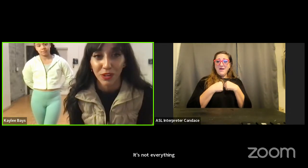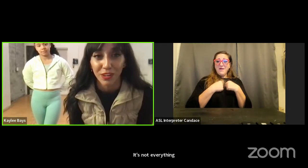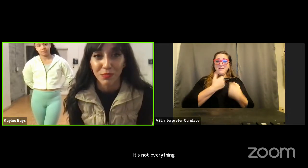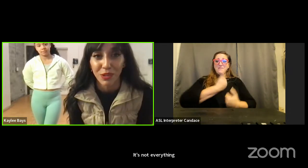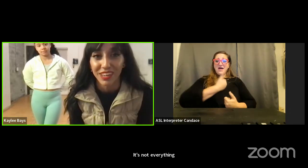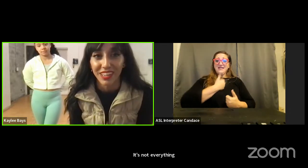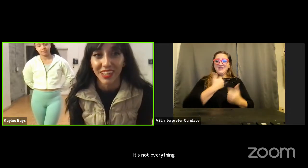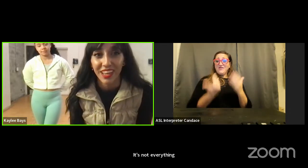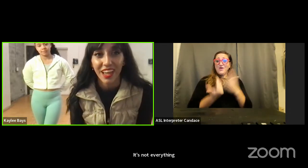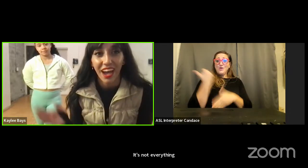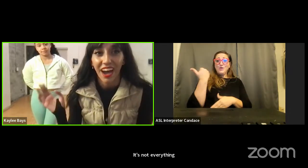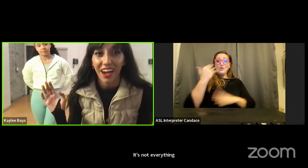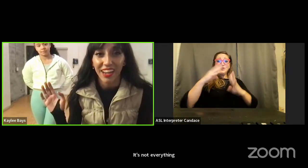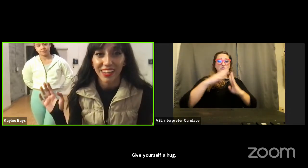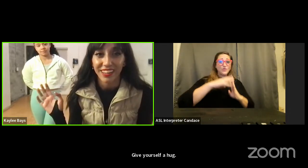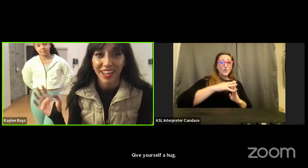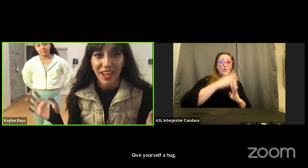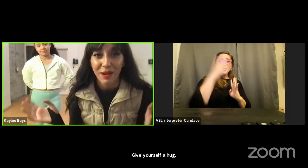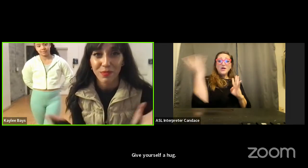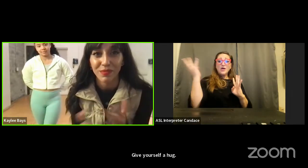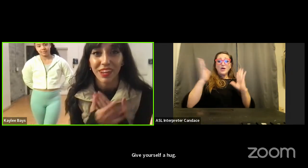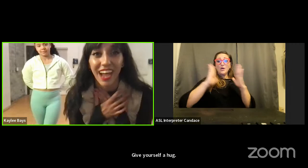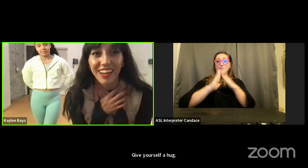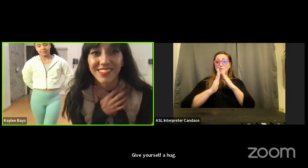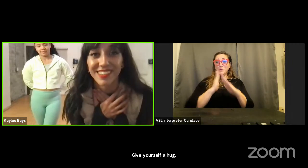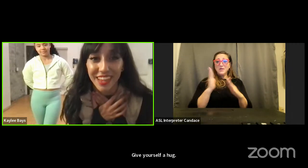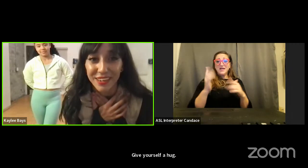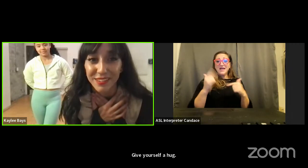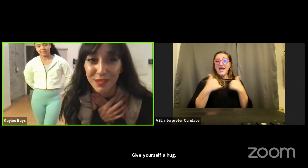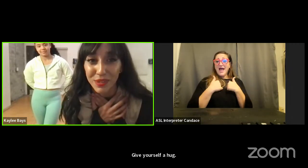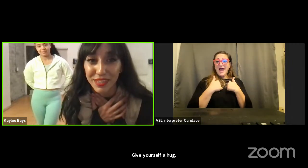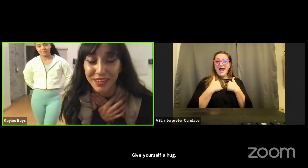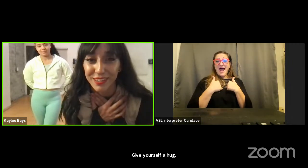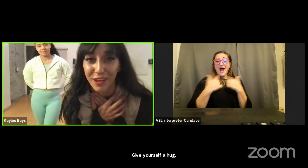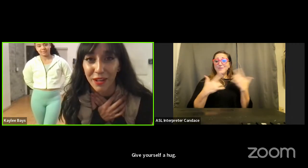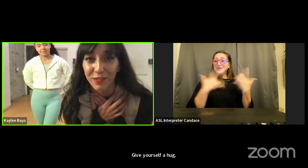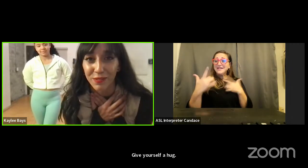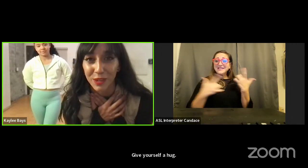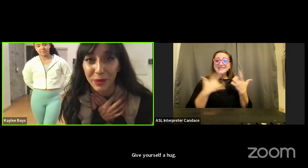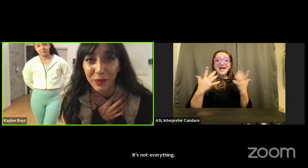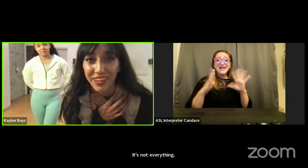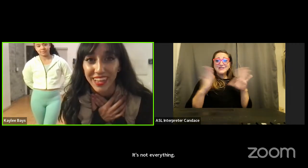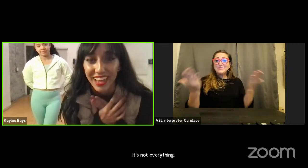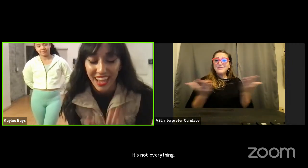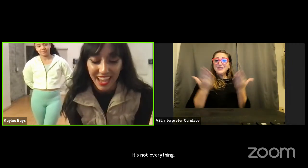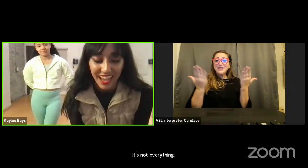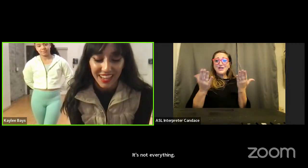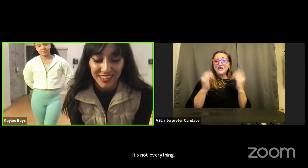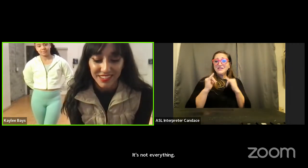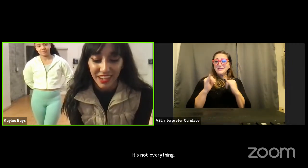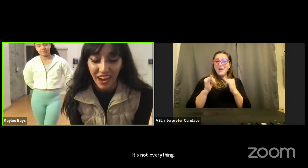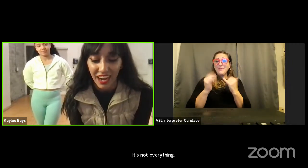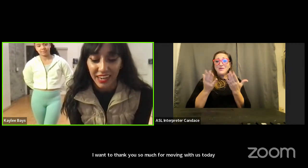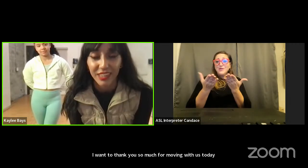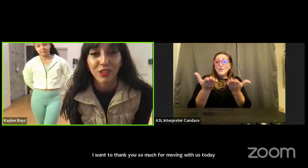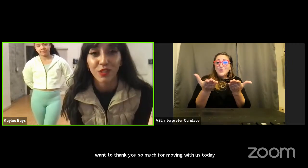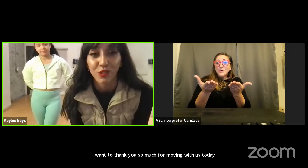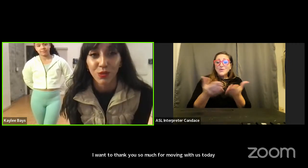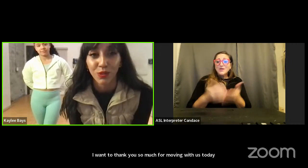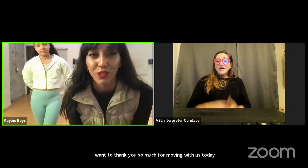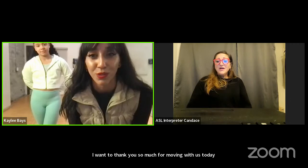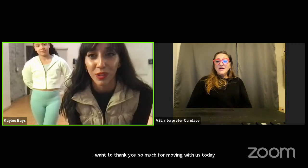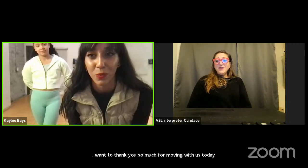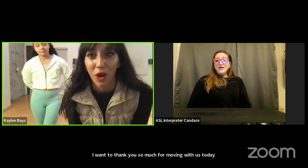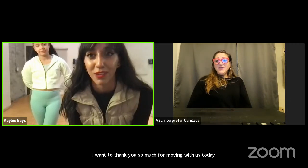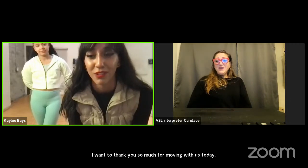to the queer community. I am as excited to be here as all of you. And I